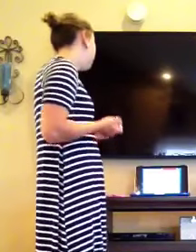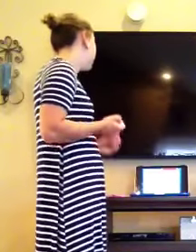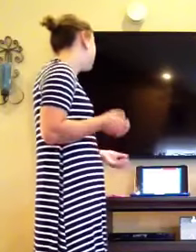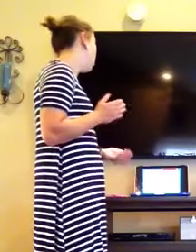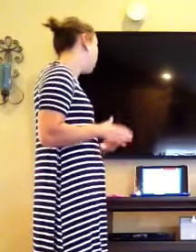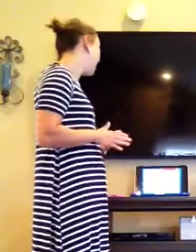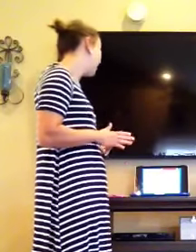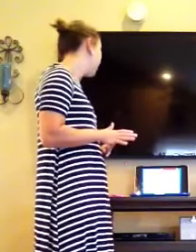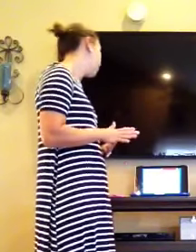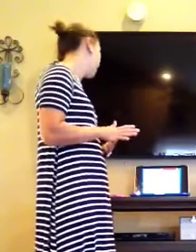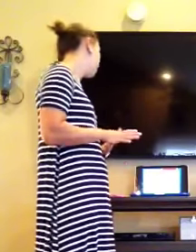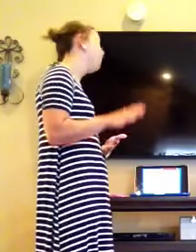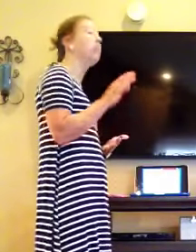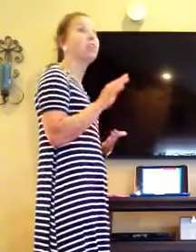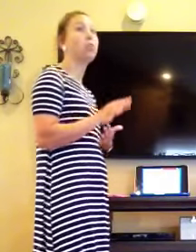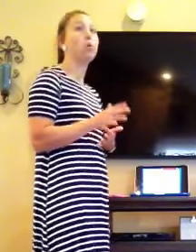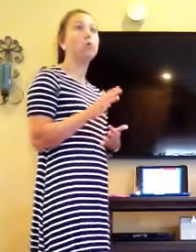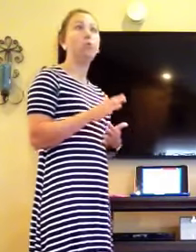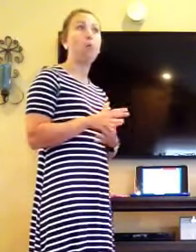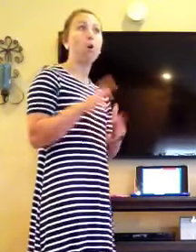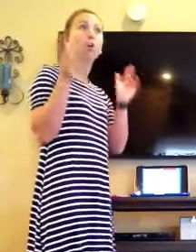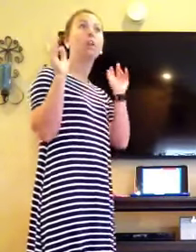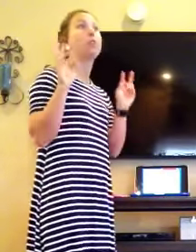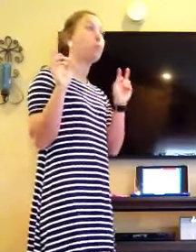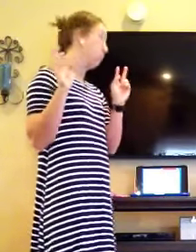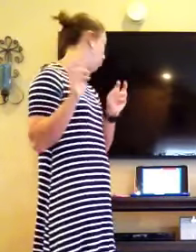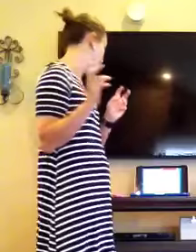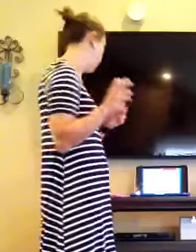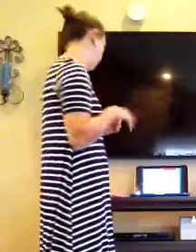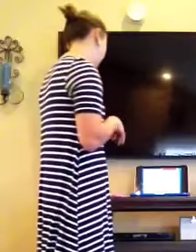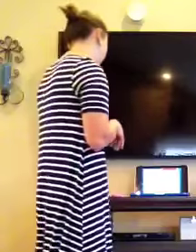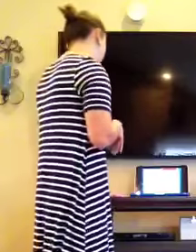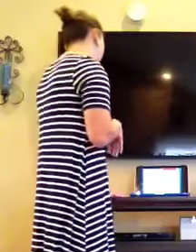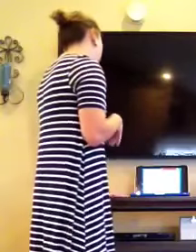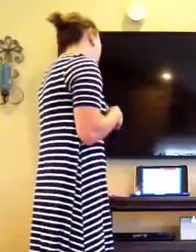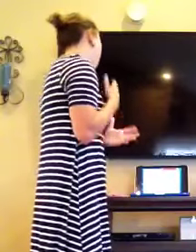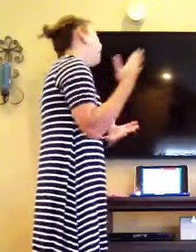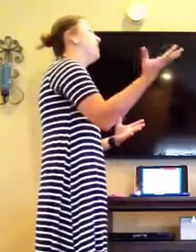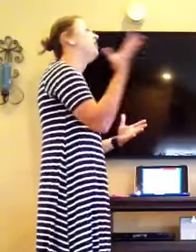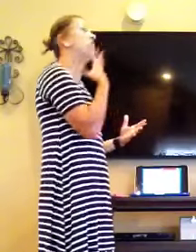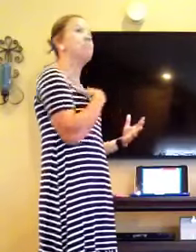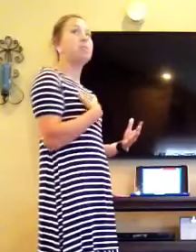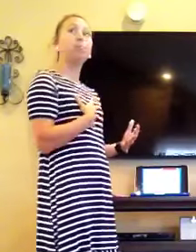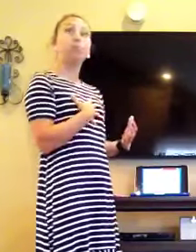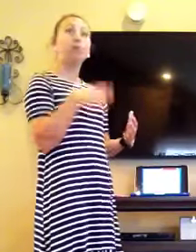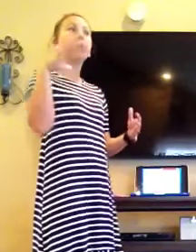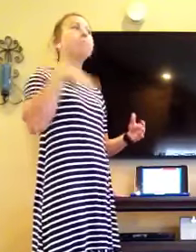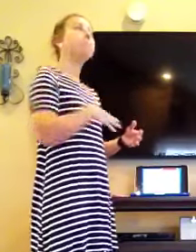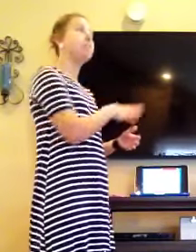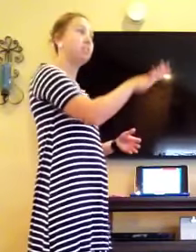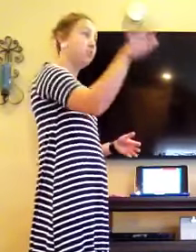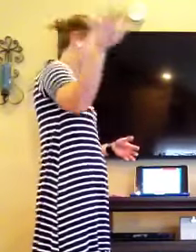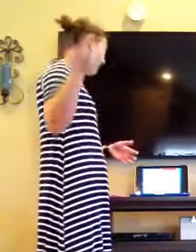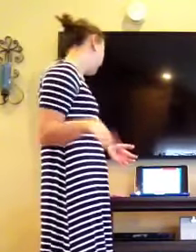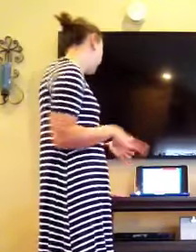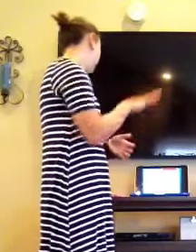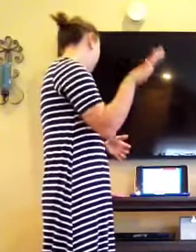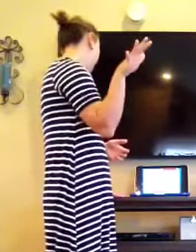need to organize their classroom like the world of work, like the real world, with the teacher as the employer and the students as the